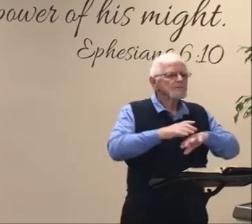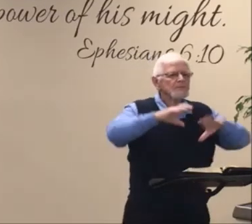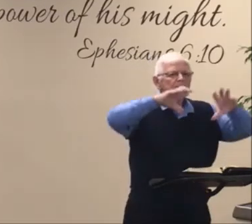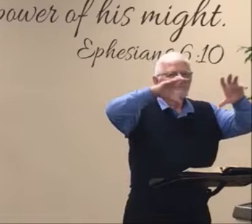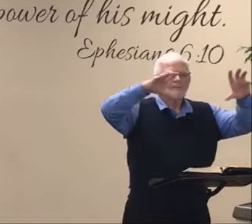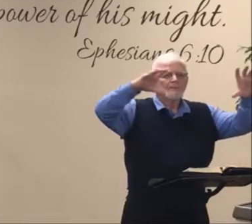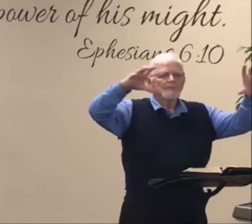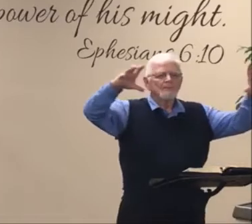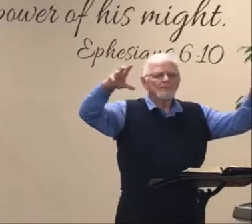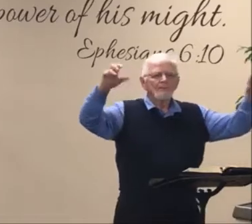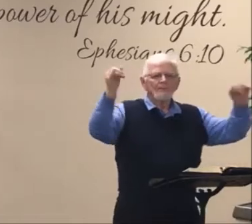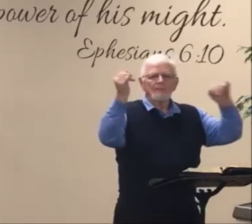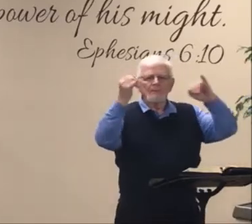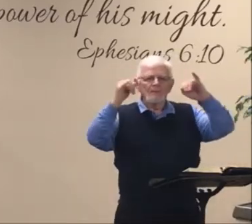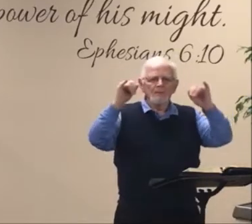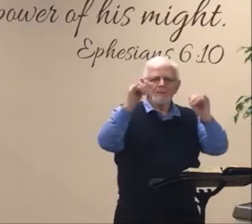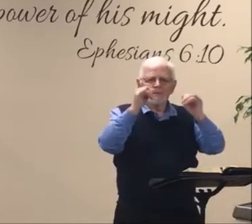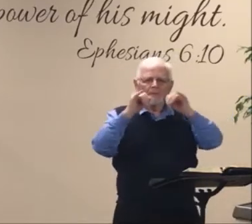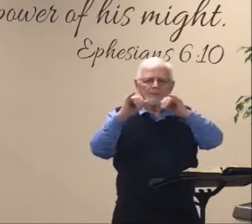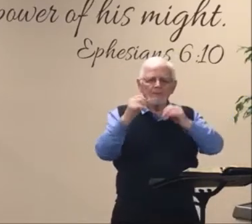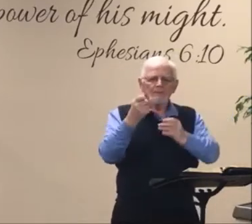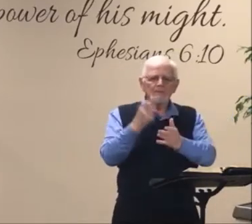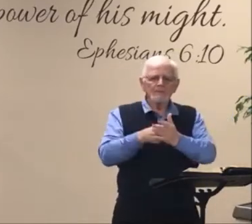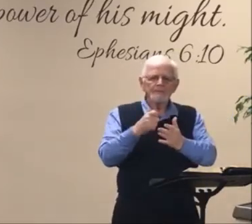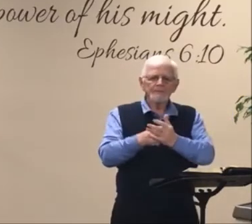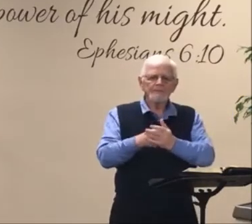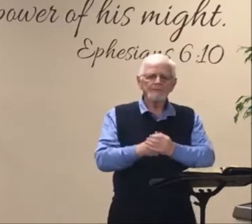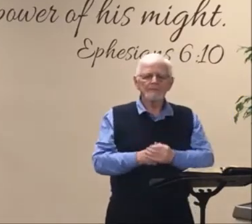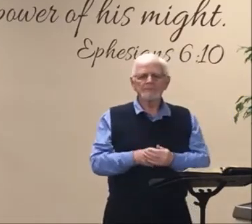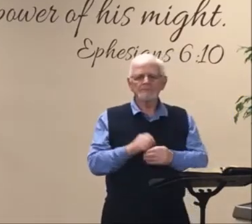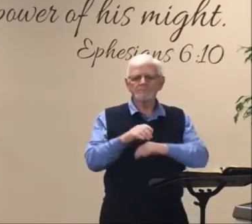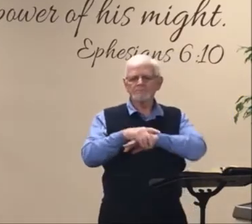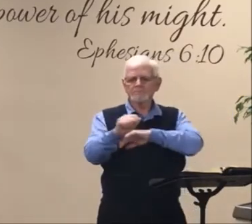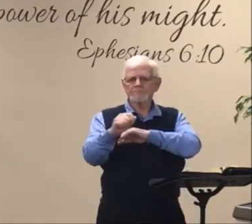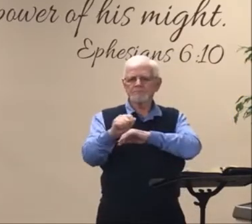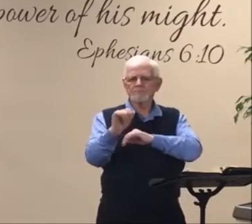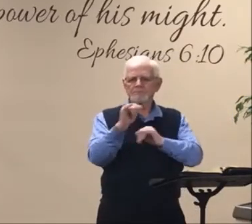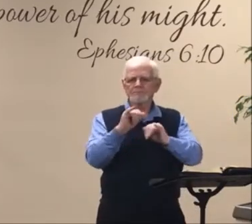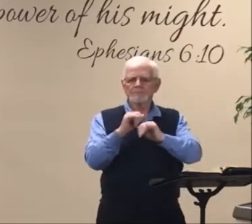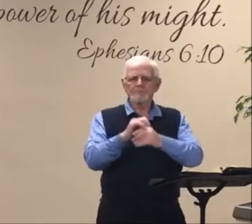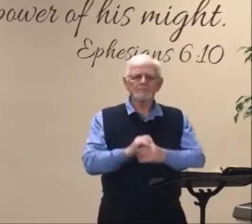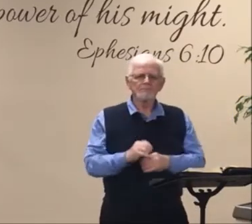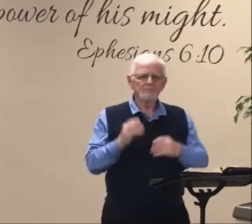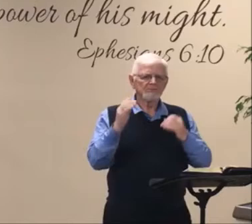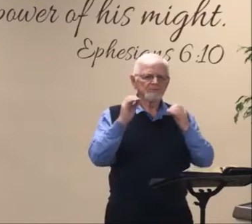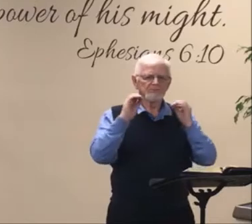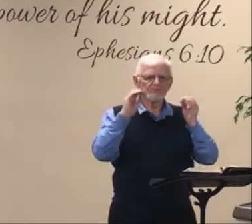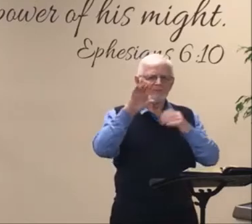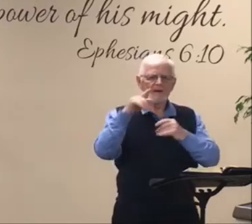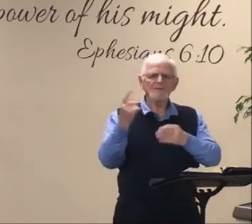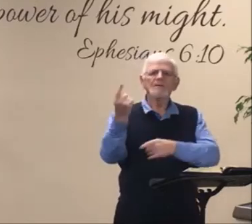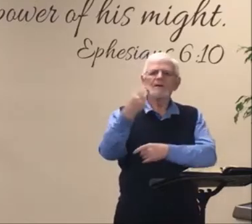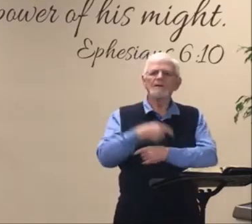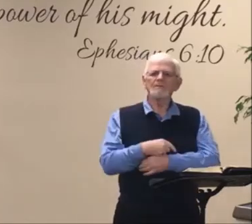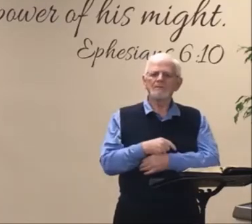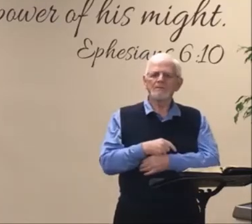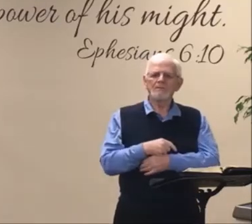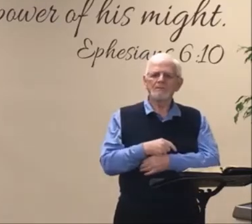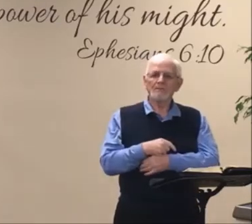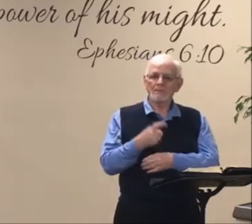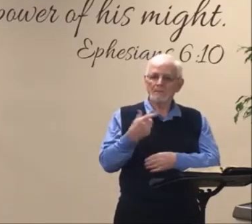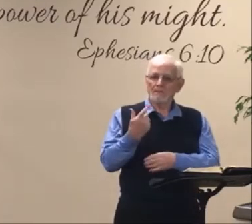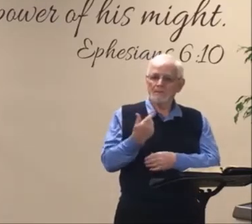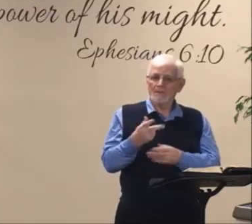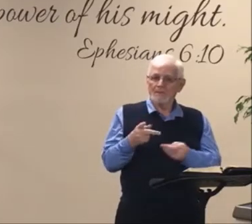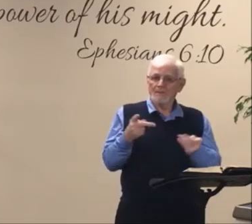of expense and a lot of time and a lot of craftsmanship that we know nothing about in our day. Very rare to see that. And you would say, in a